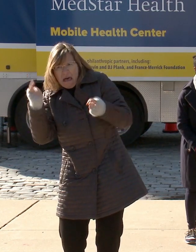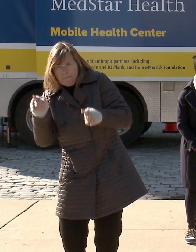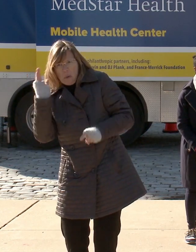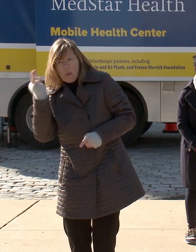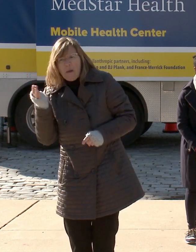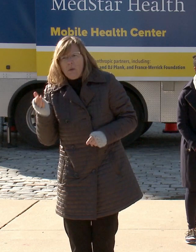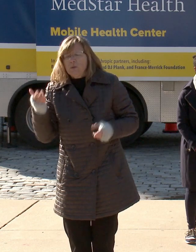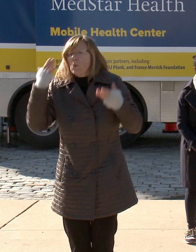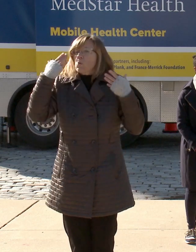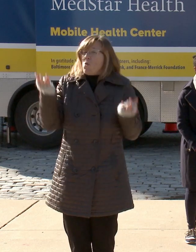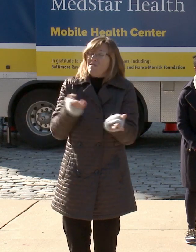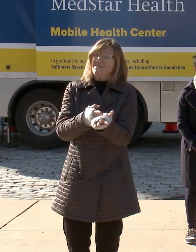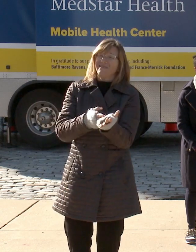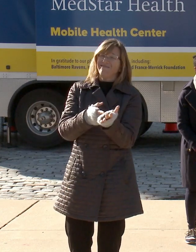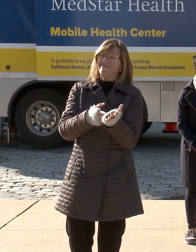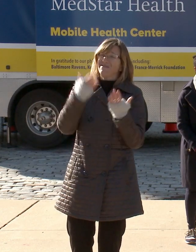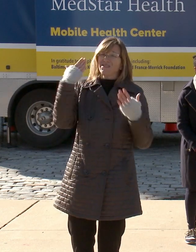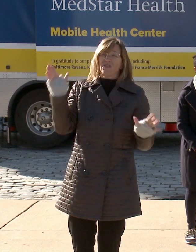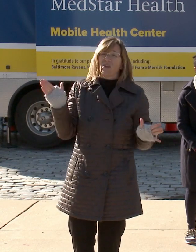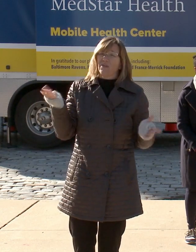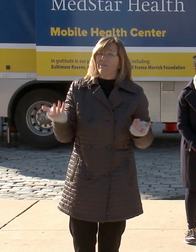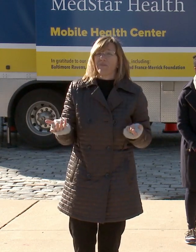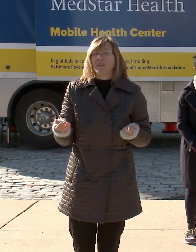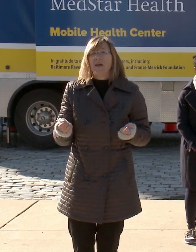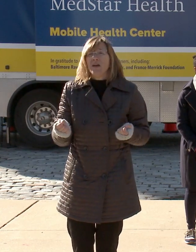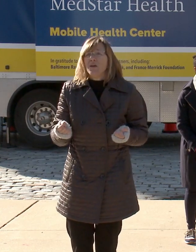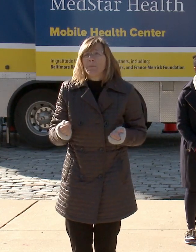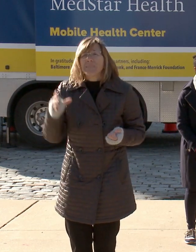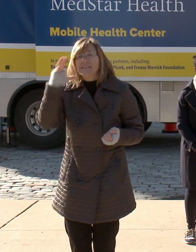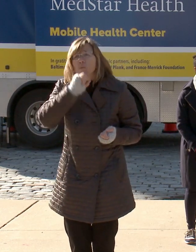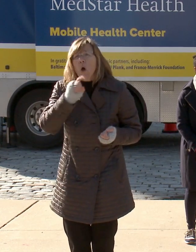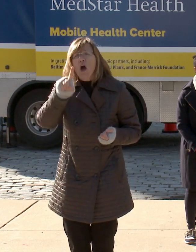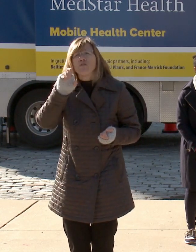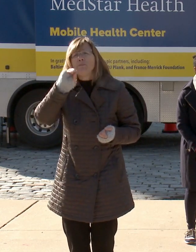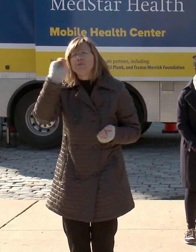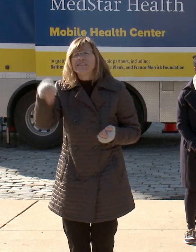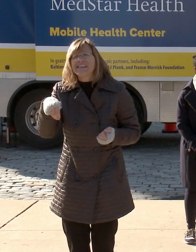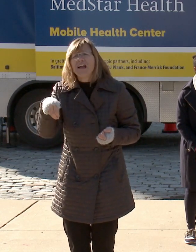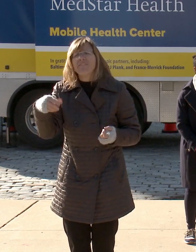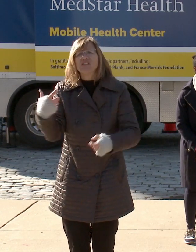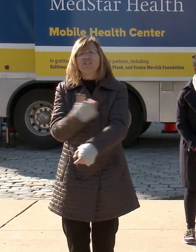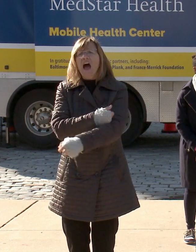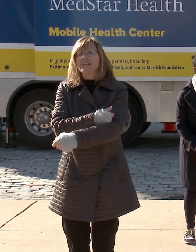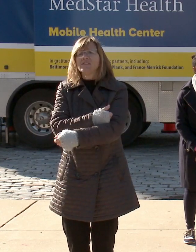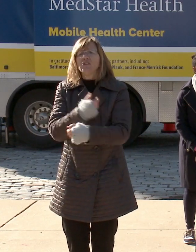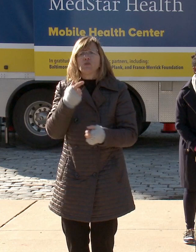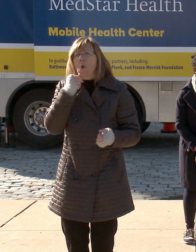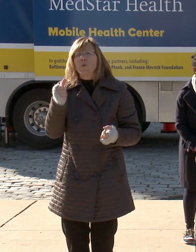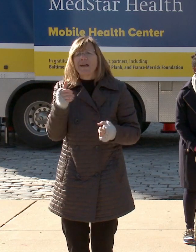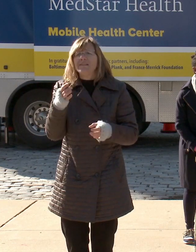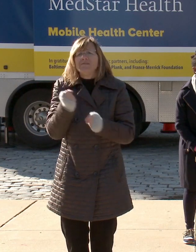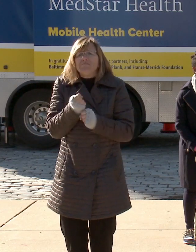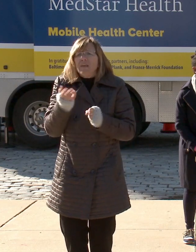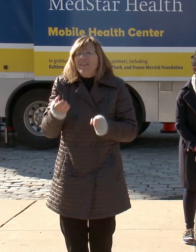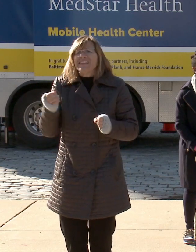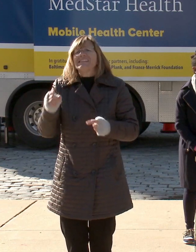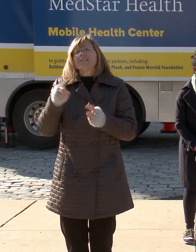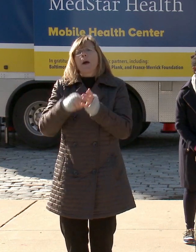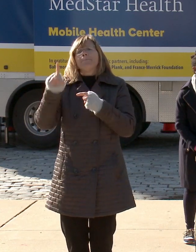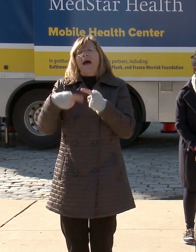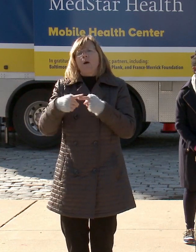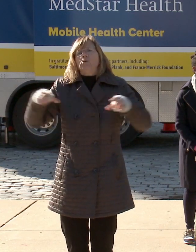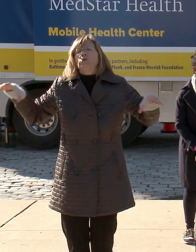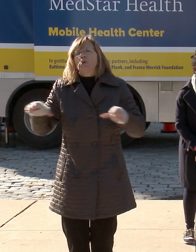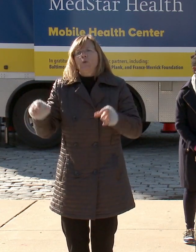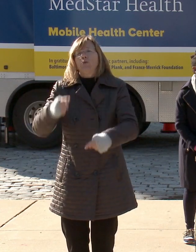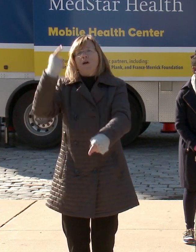know, Alexa, but this is, you miss 100% of the shots you don't take. This is about doing what's right for the residents of